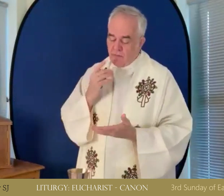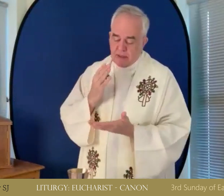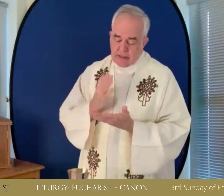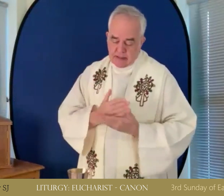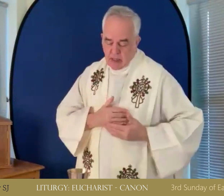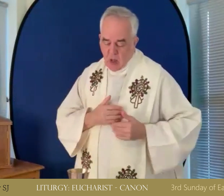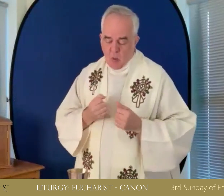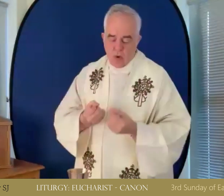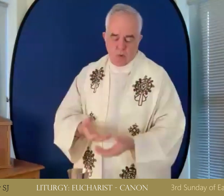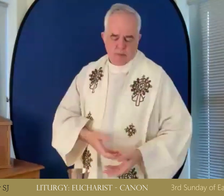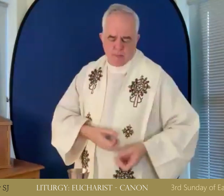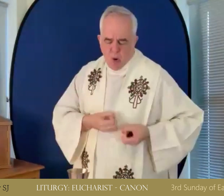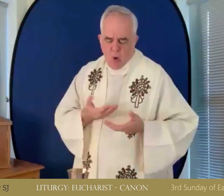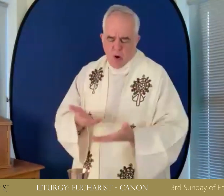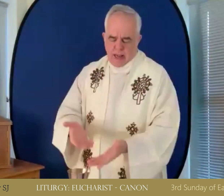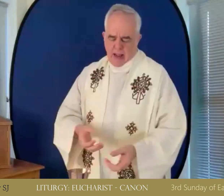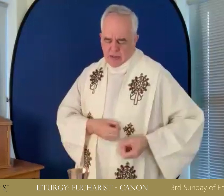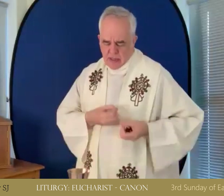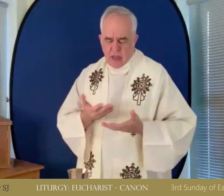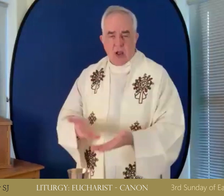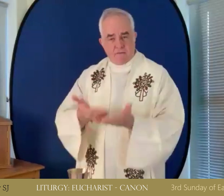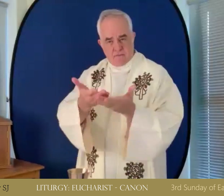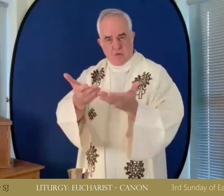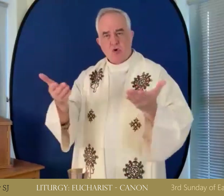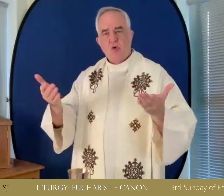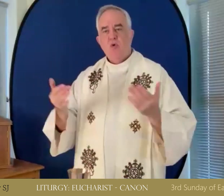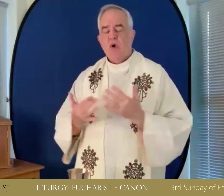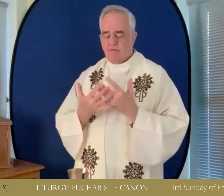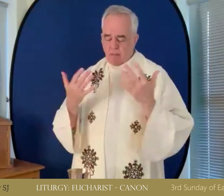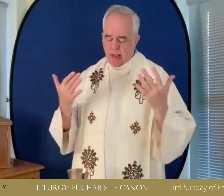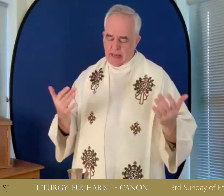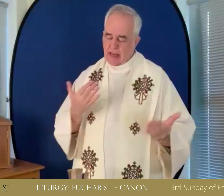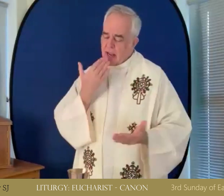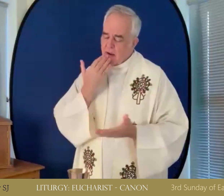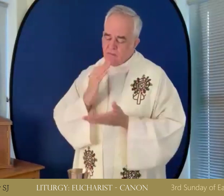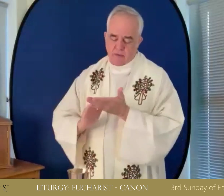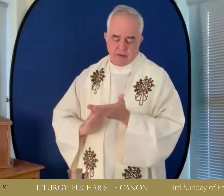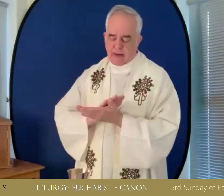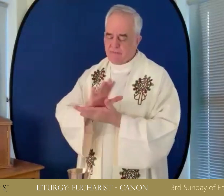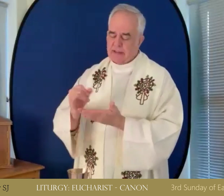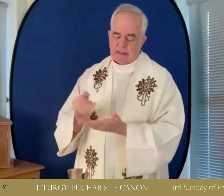covenant, which will be poured out for you and for me, for the forgiveness of